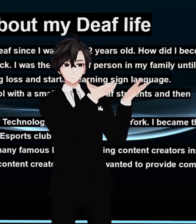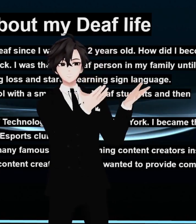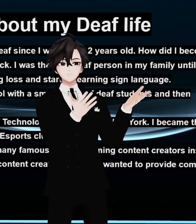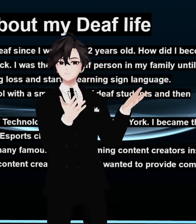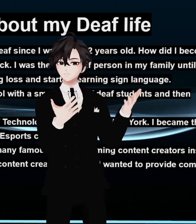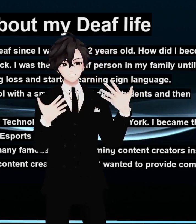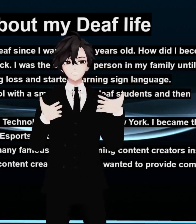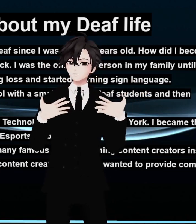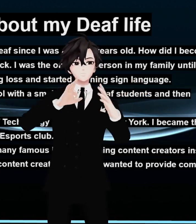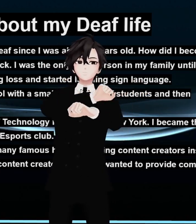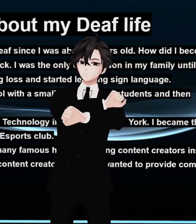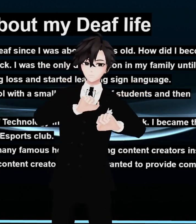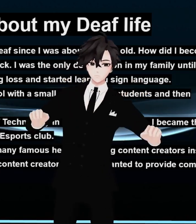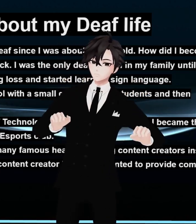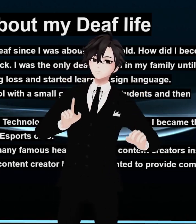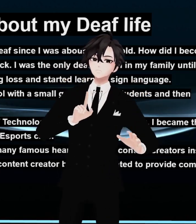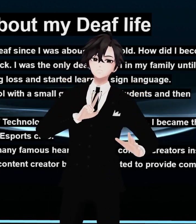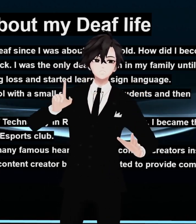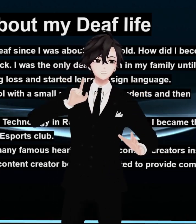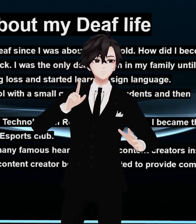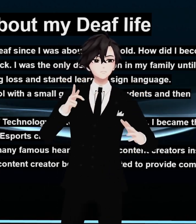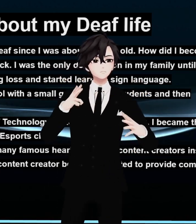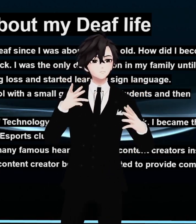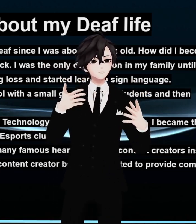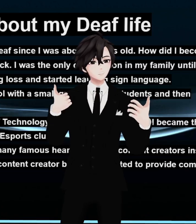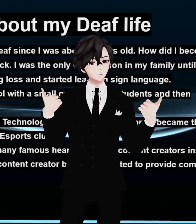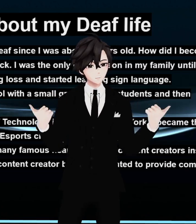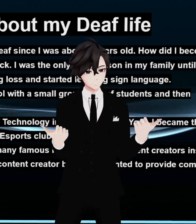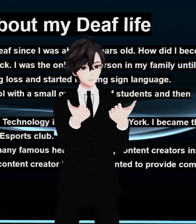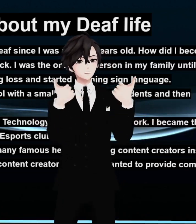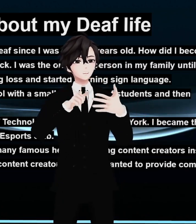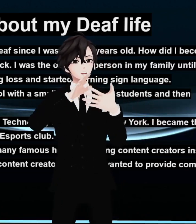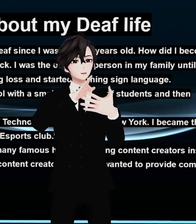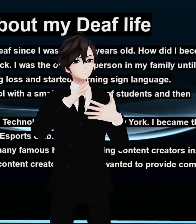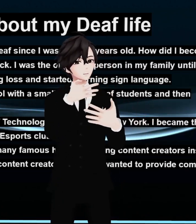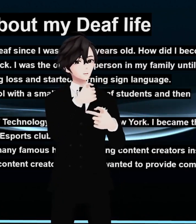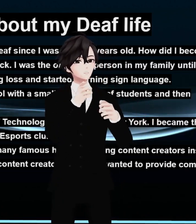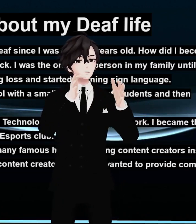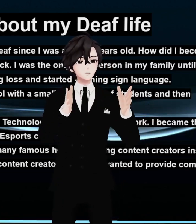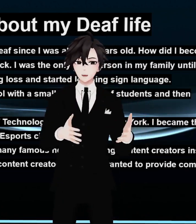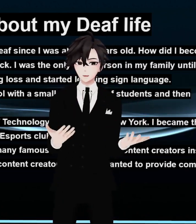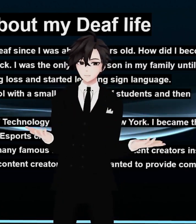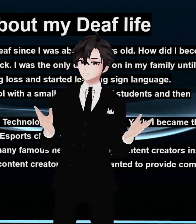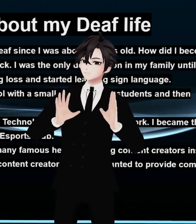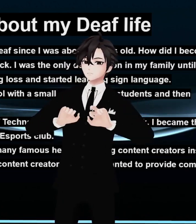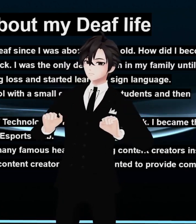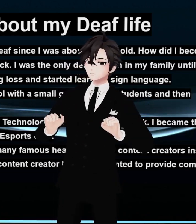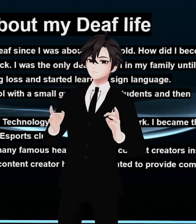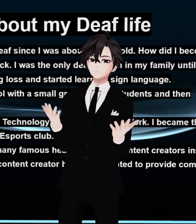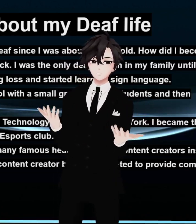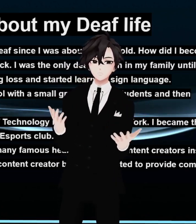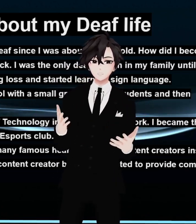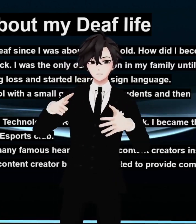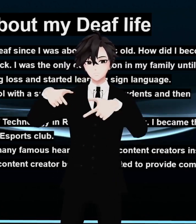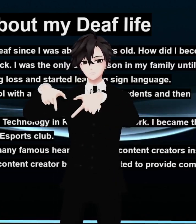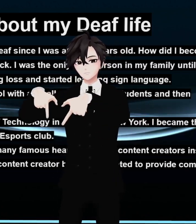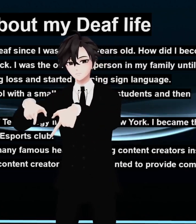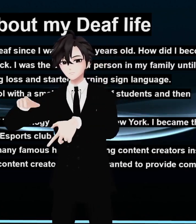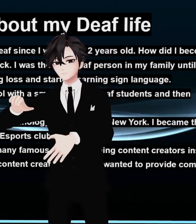And when I realized upon seeing videos that didn't have any sort of captions, that meant that there was no way for deaf people to be able to have access